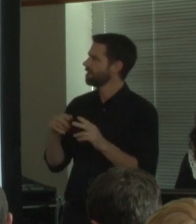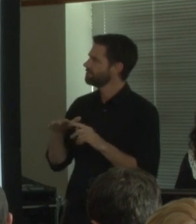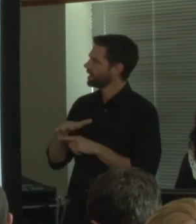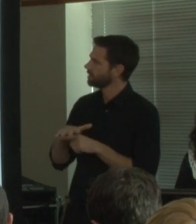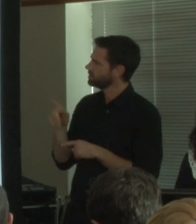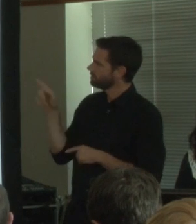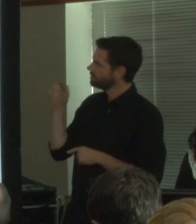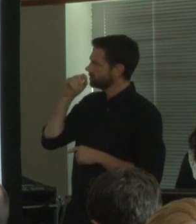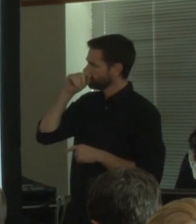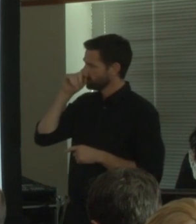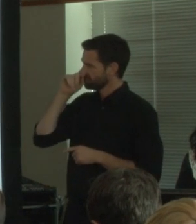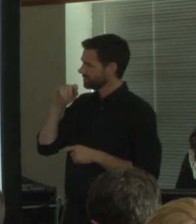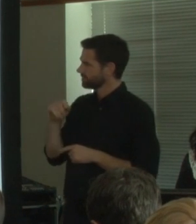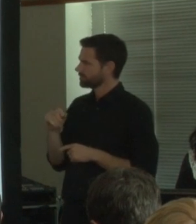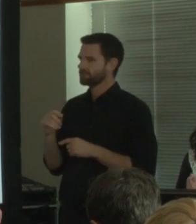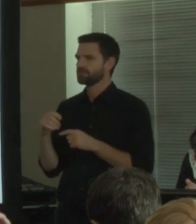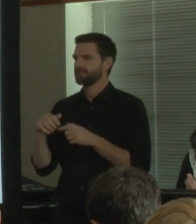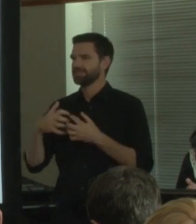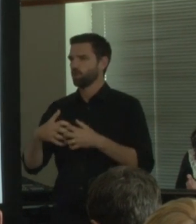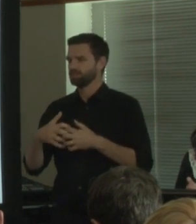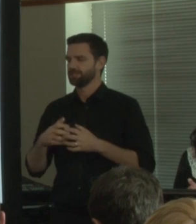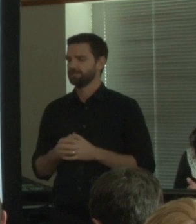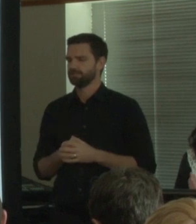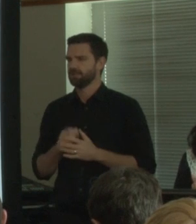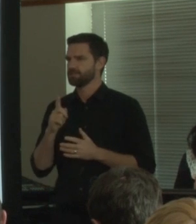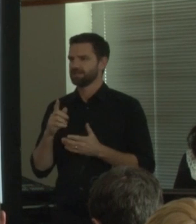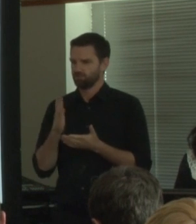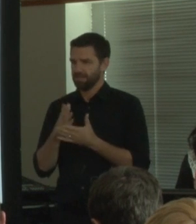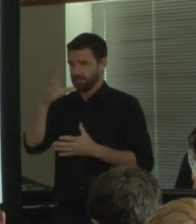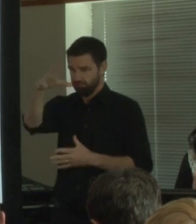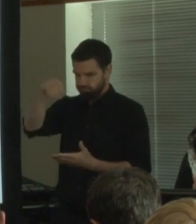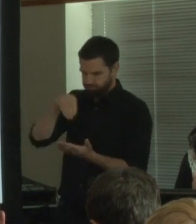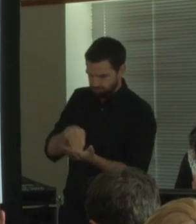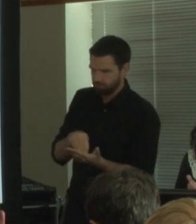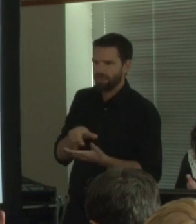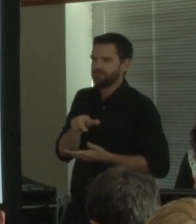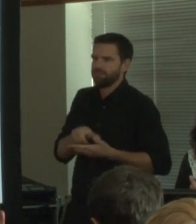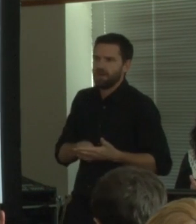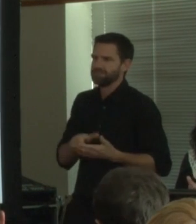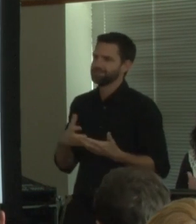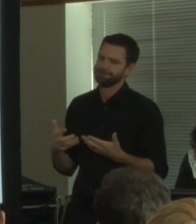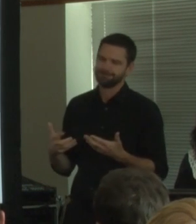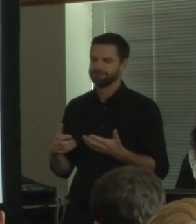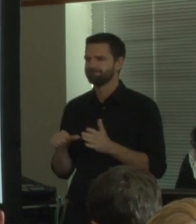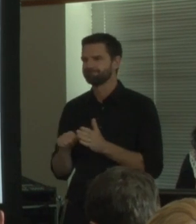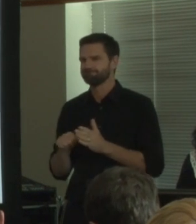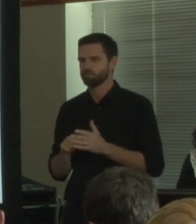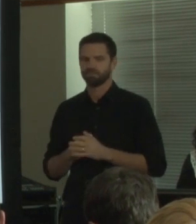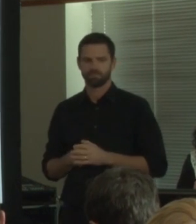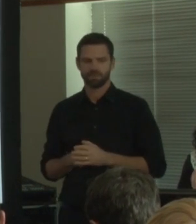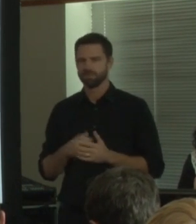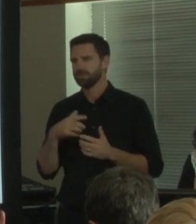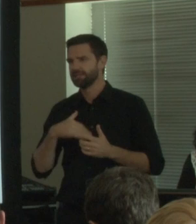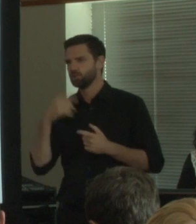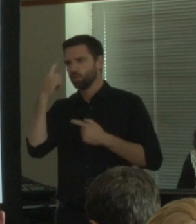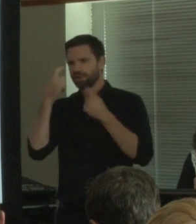were considering that. Too dependent on it being installed in the phone or the device that you were using. So we kind of had to think